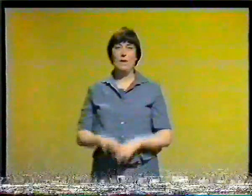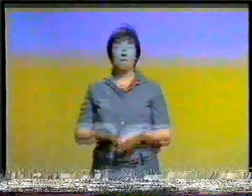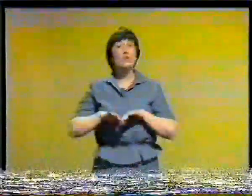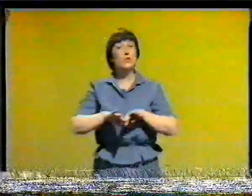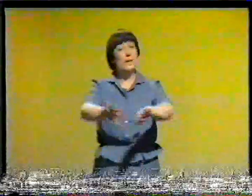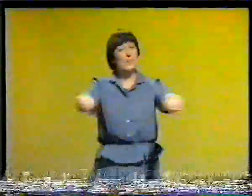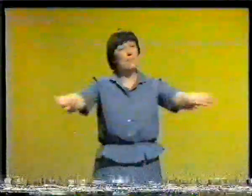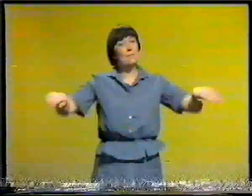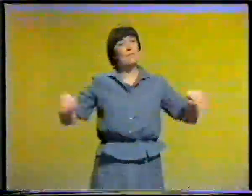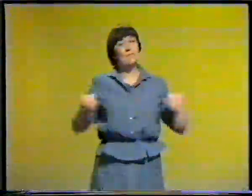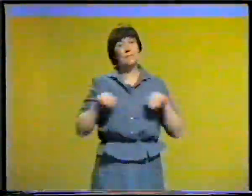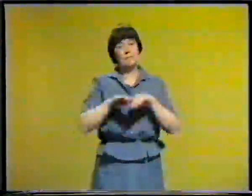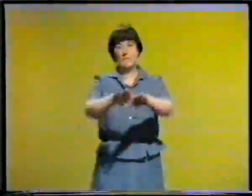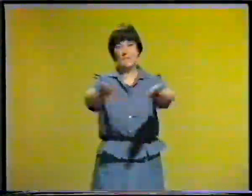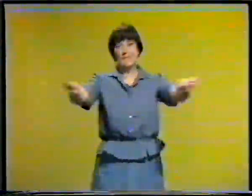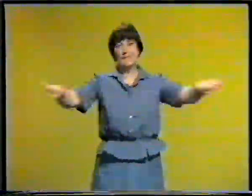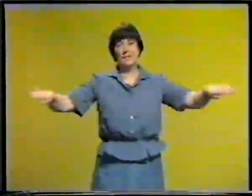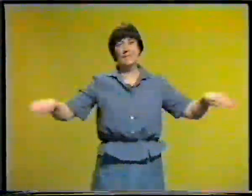To swim.